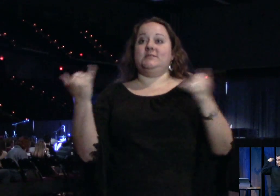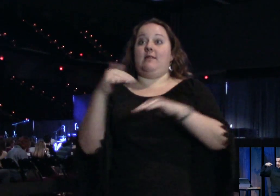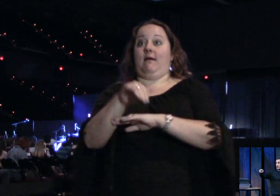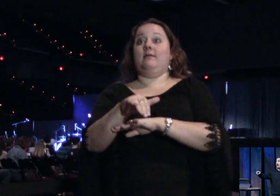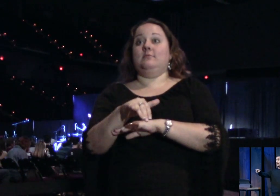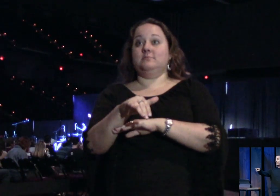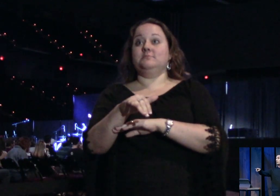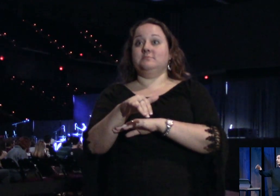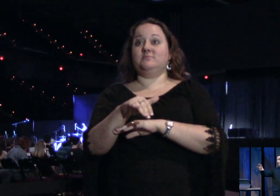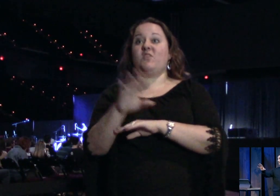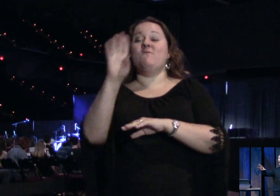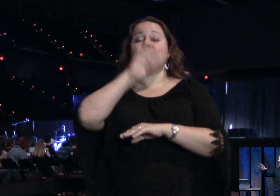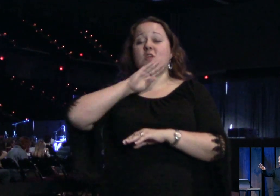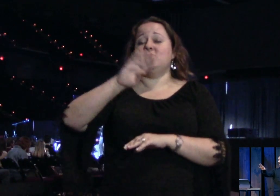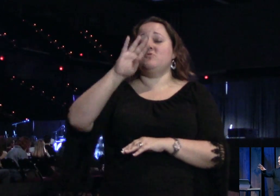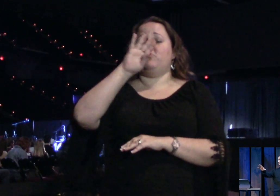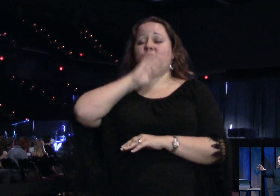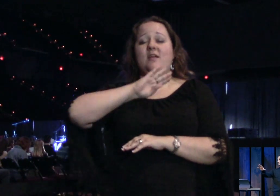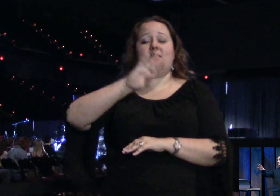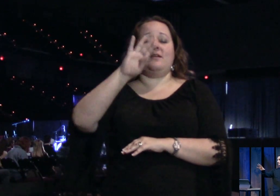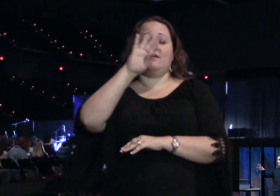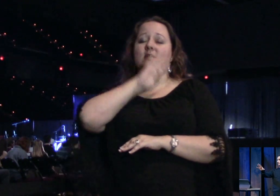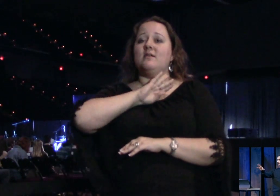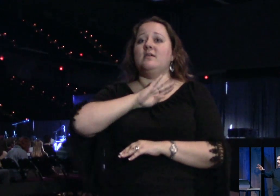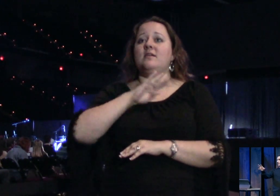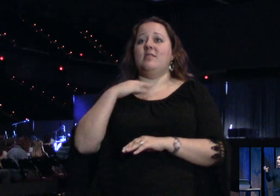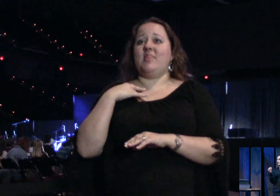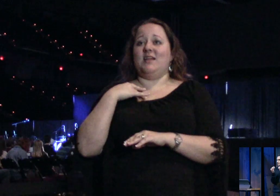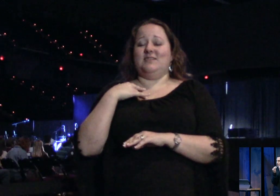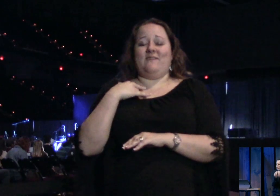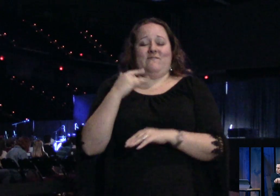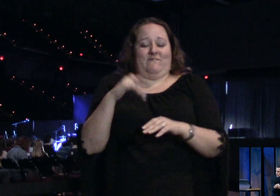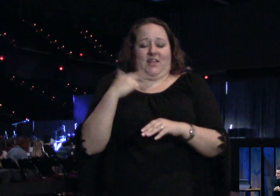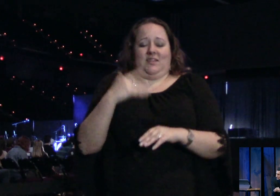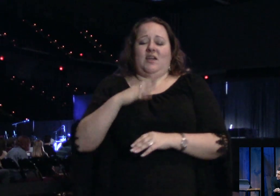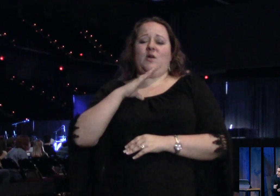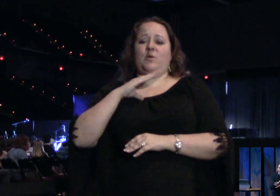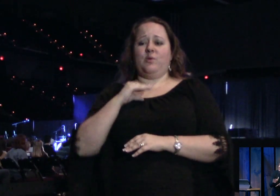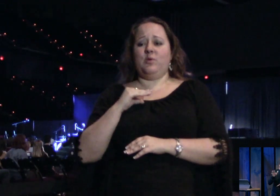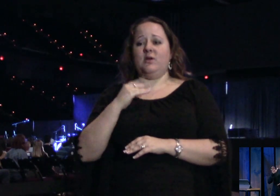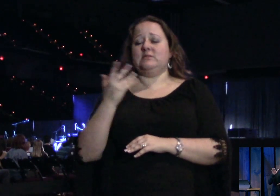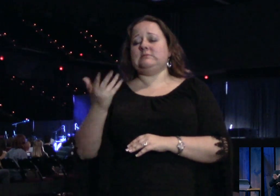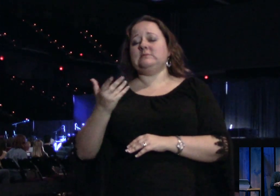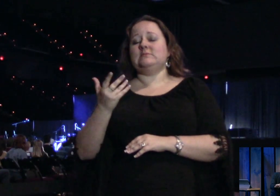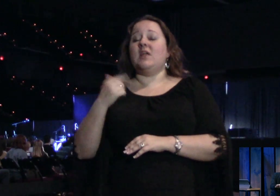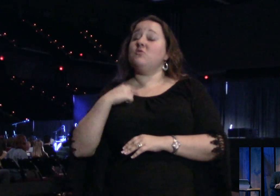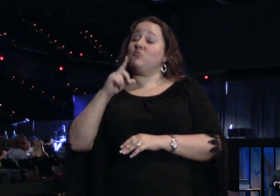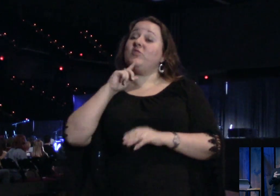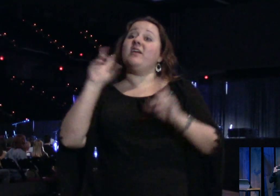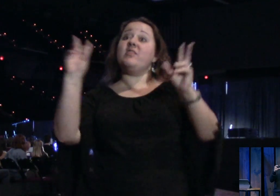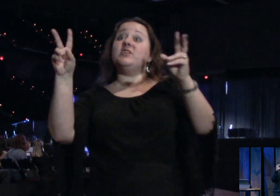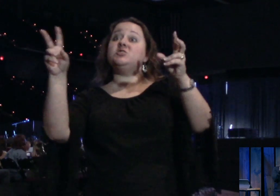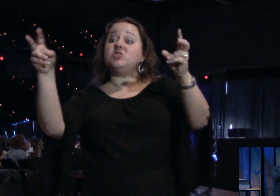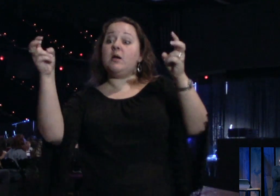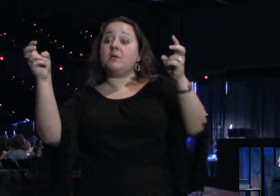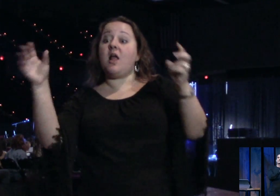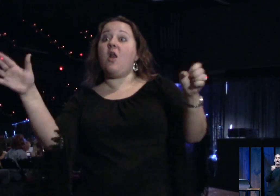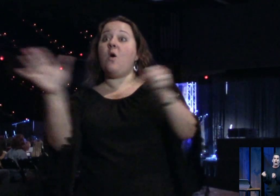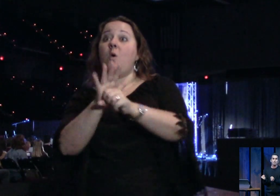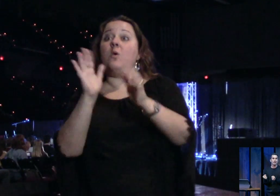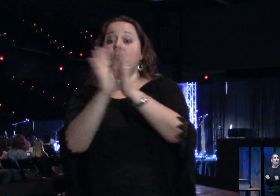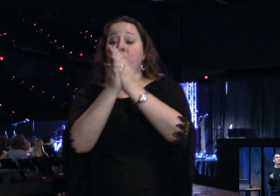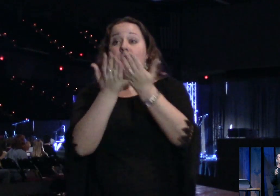you to lock in with tonight. That frustratingly empty feeling is actually